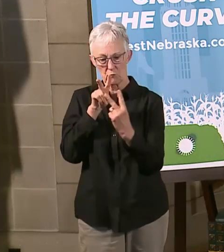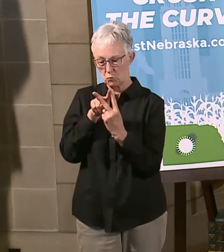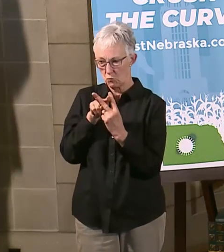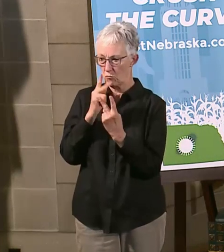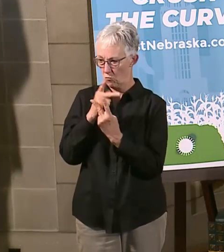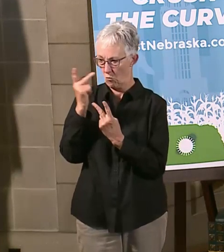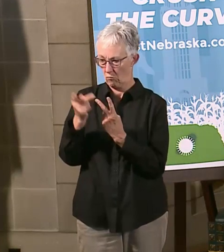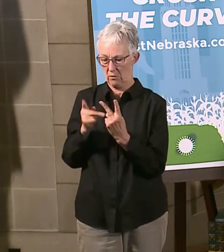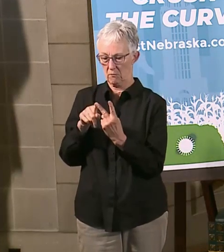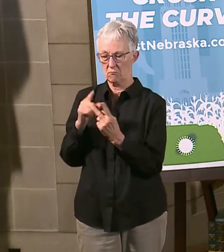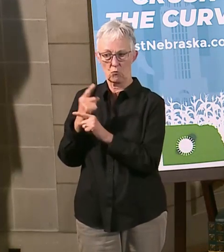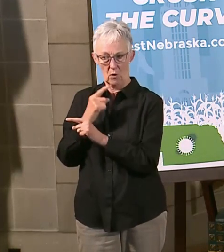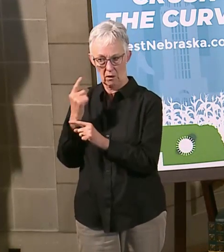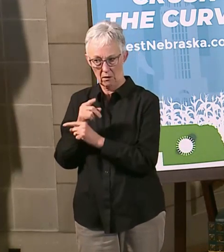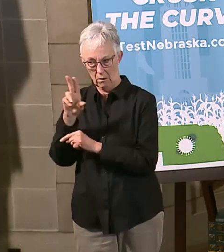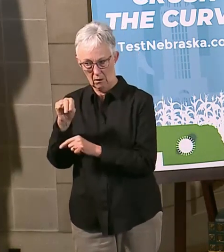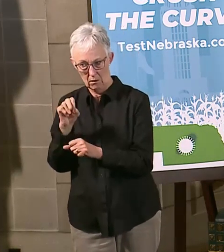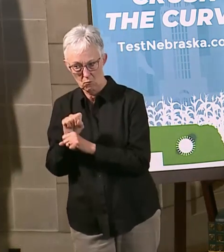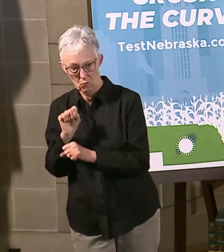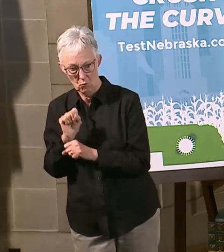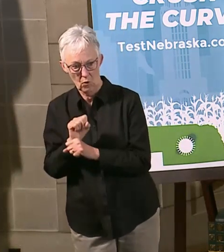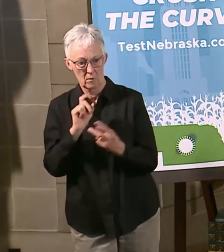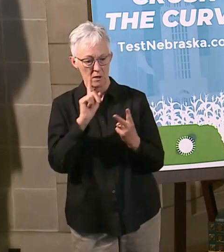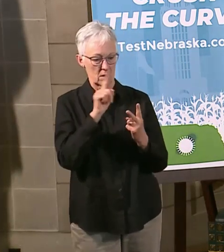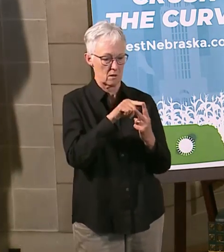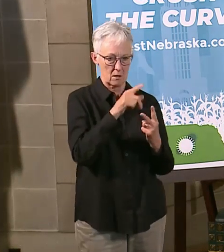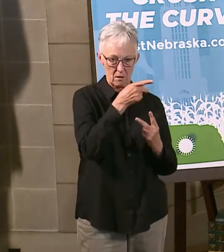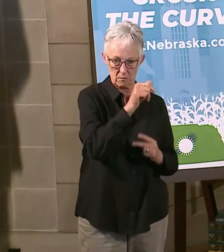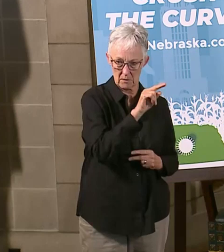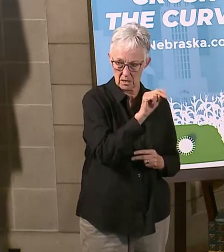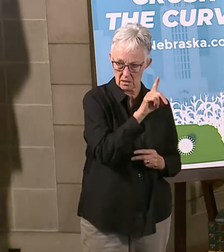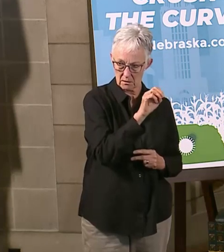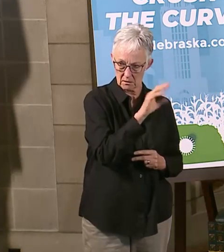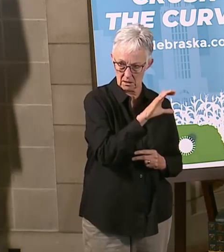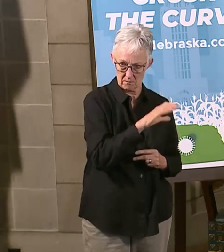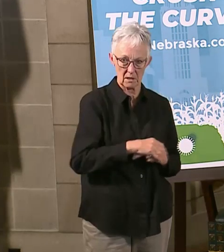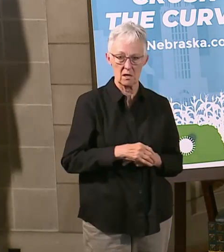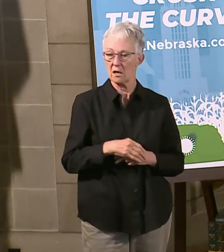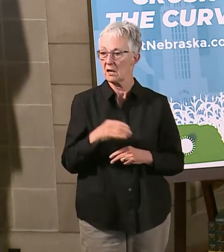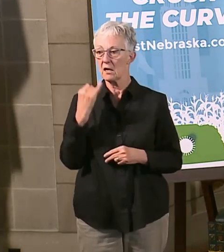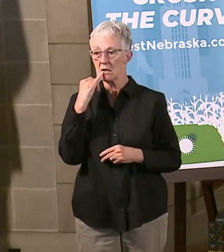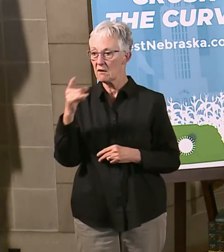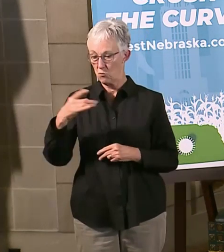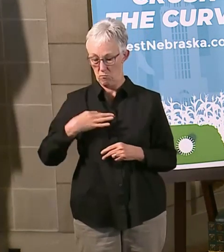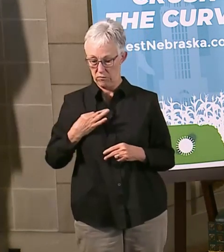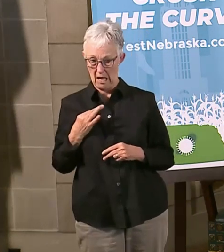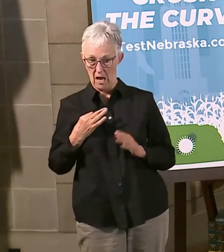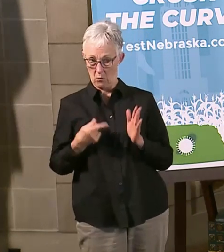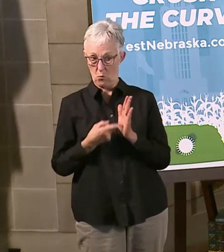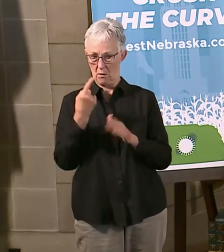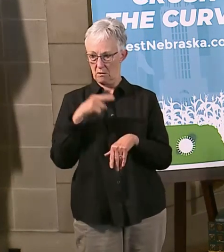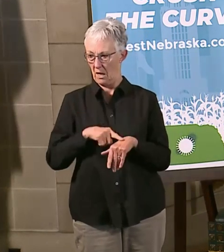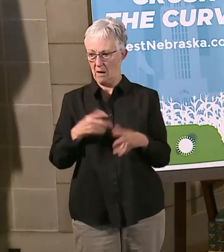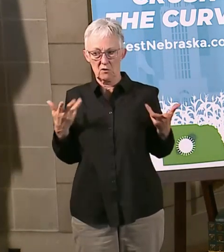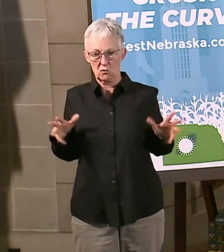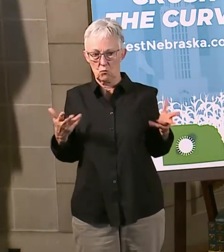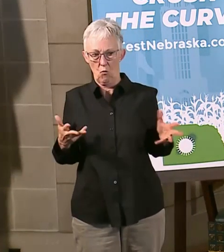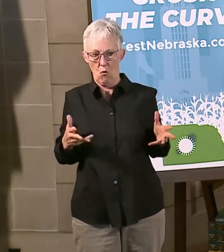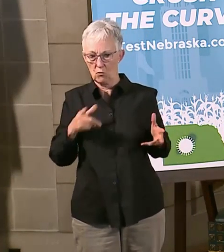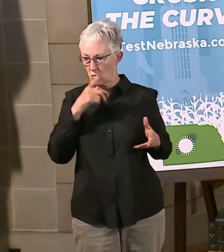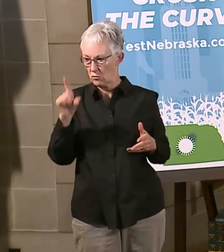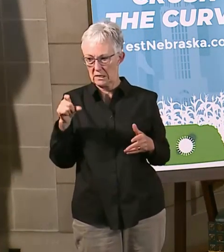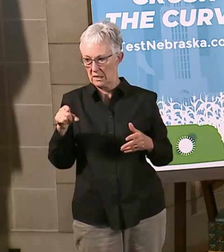to do anything. We will go back and pick, if you were rejected for the unemployment insurance program, which you had to be able to get the pandemic, we will go back